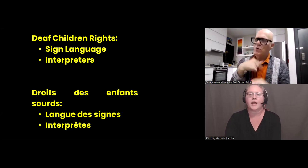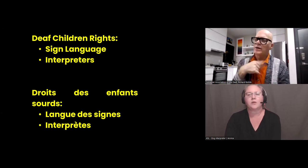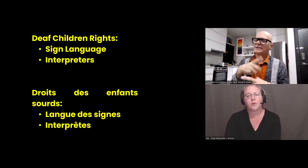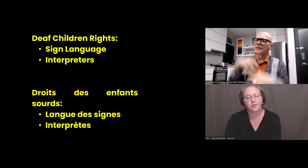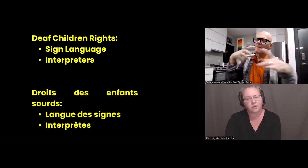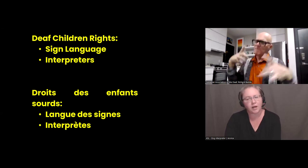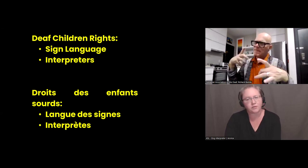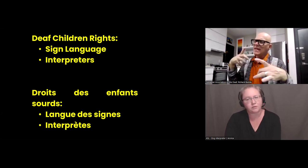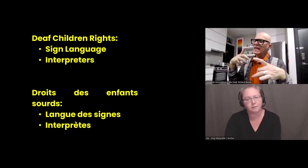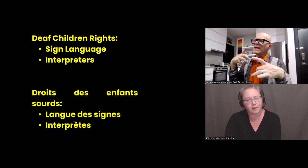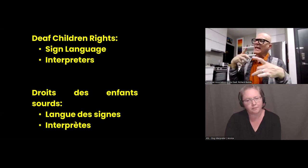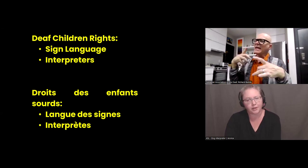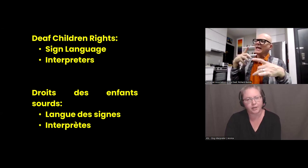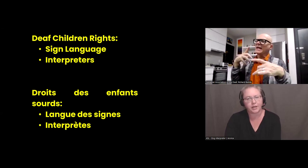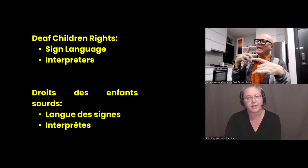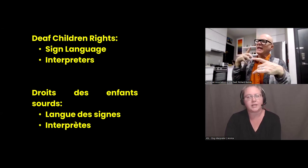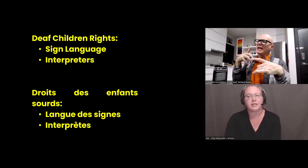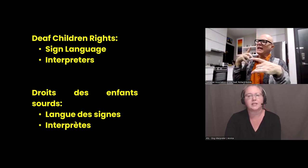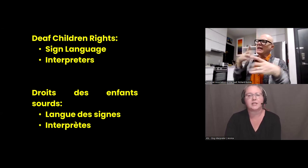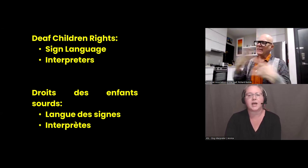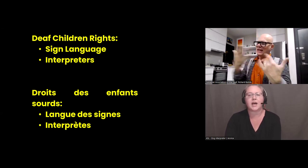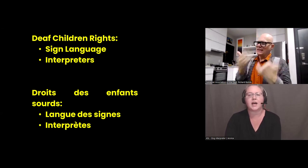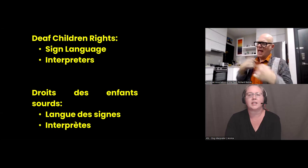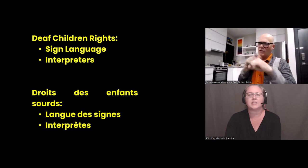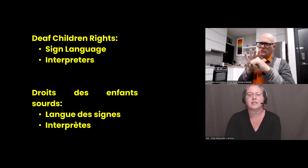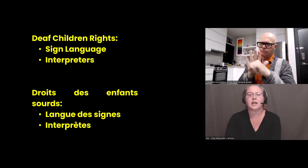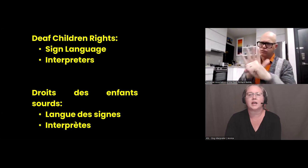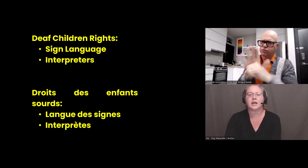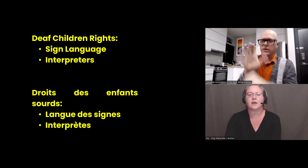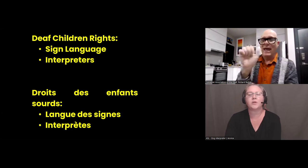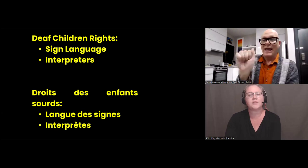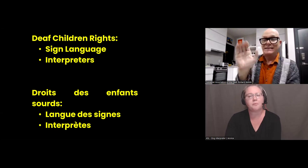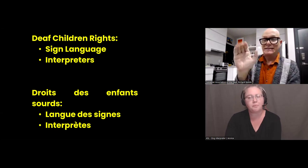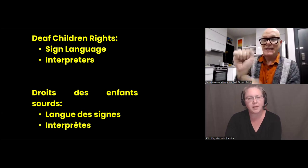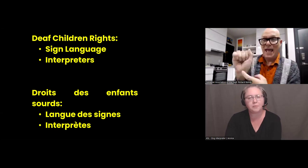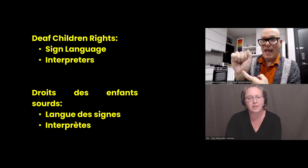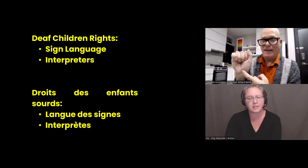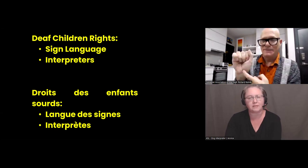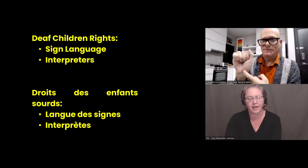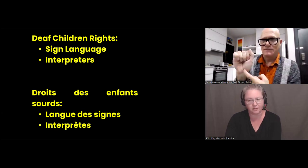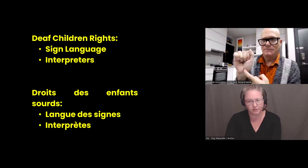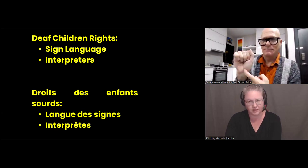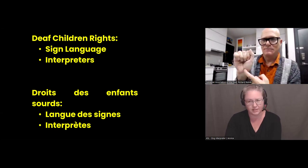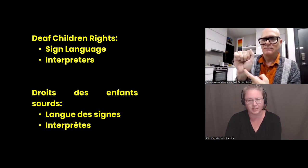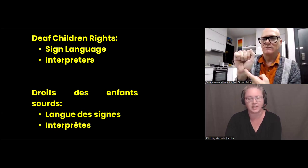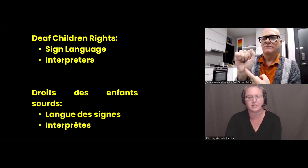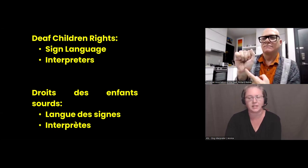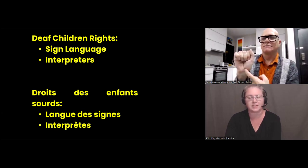And one thing you have to remember is that one of the big pieces of advocacy is the